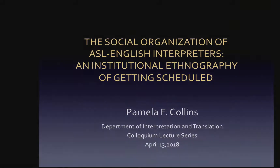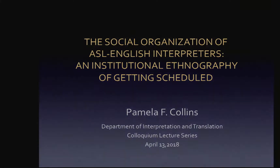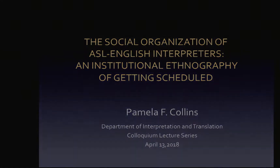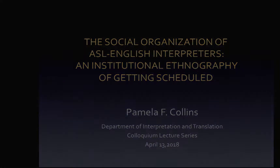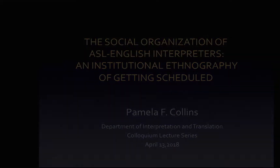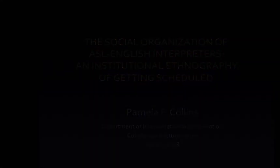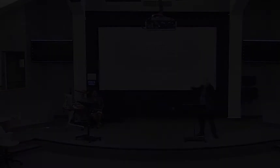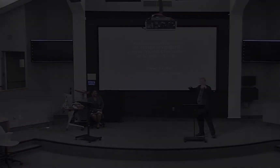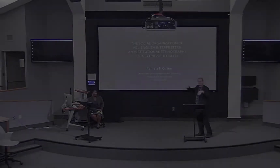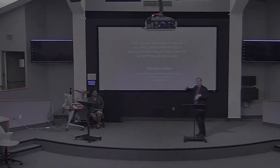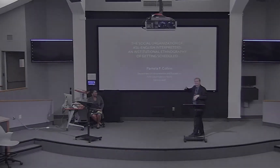Welcome.